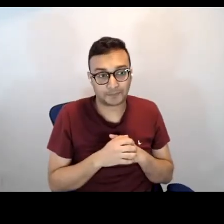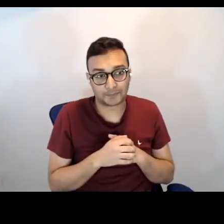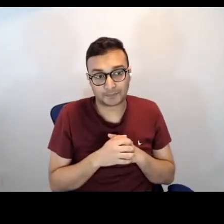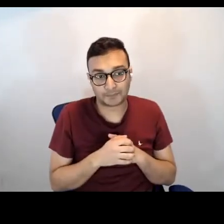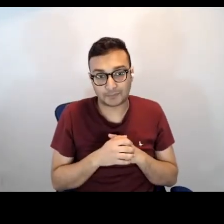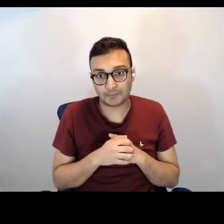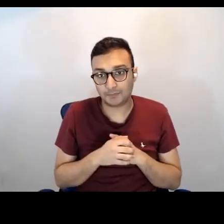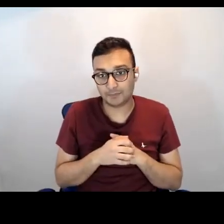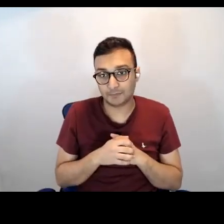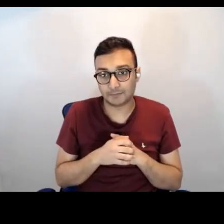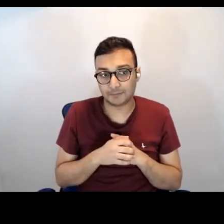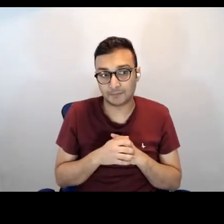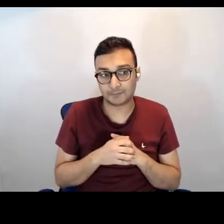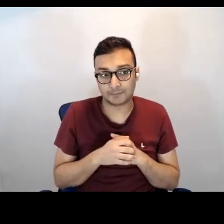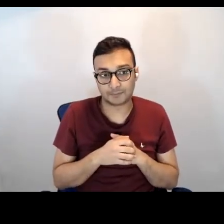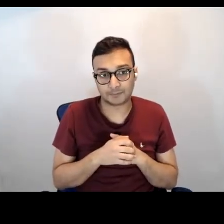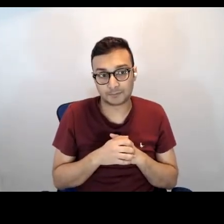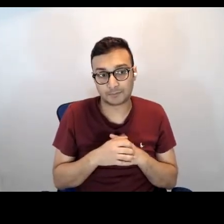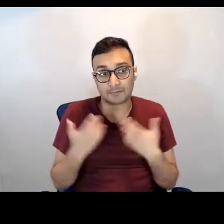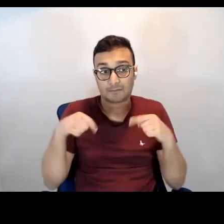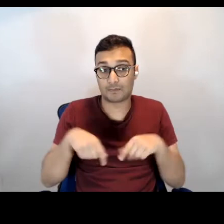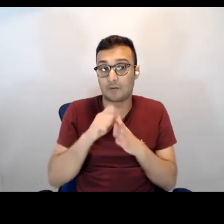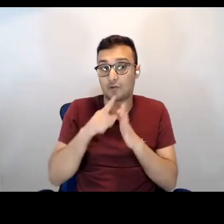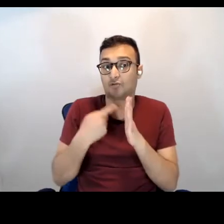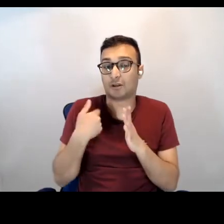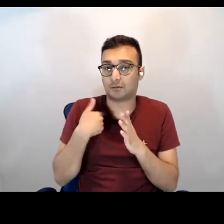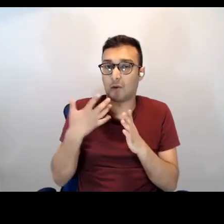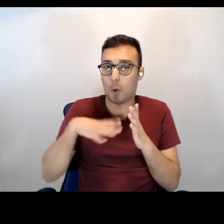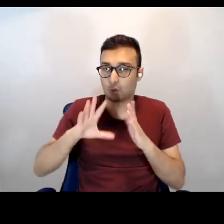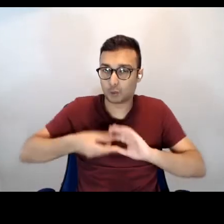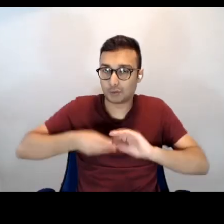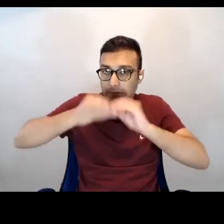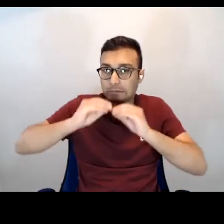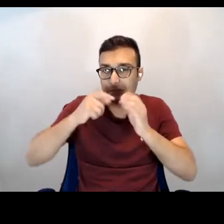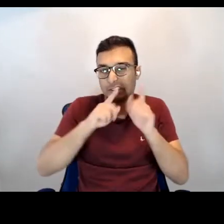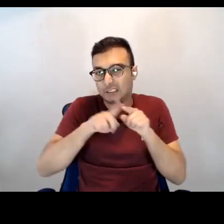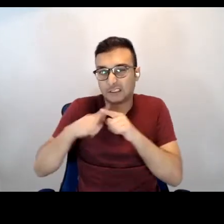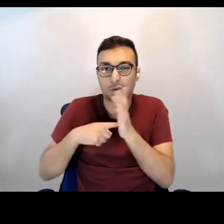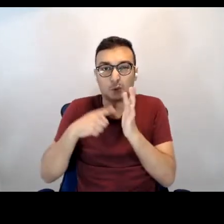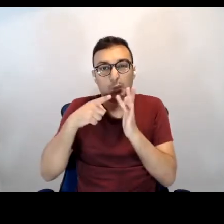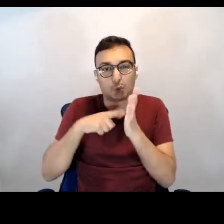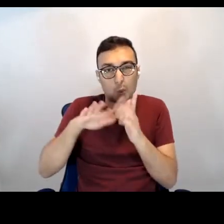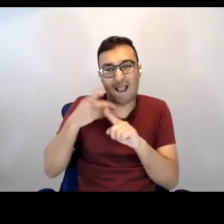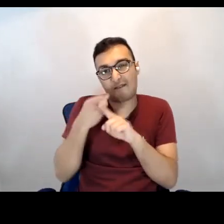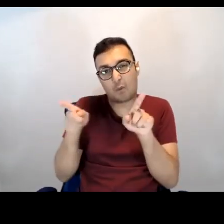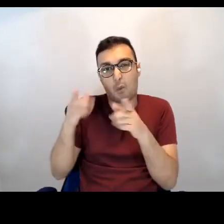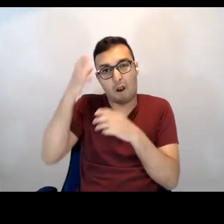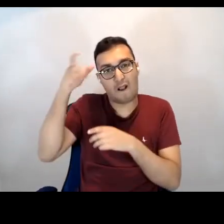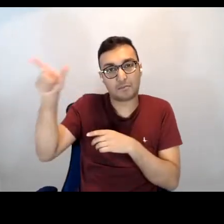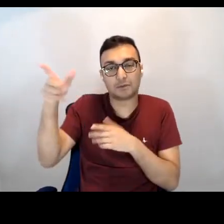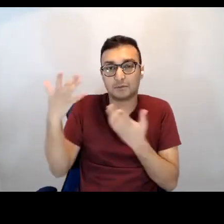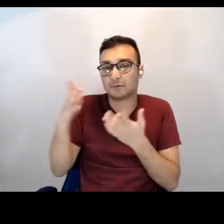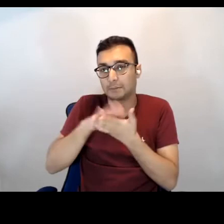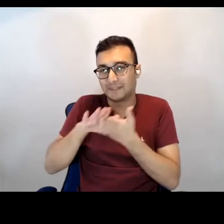And this project, developing tools for governments mainly to address access to